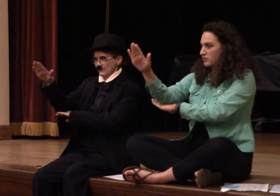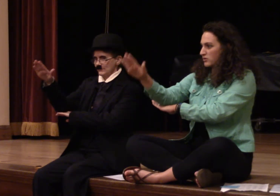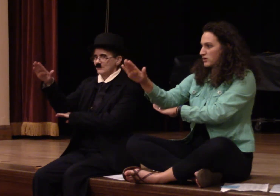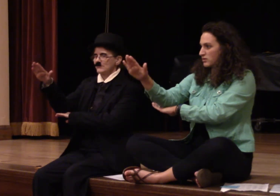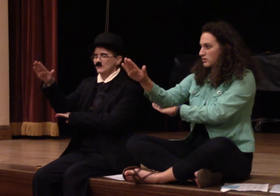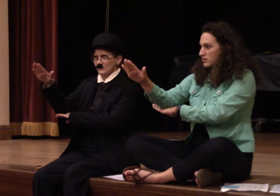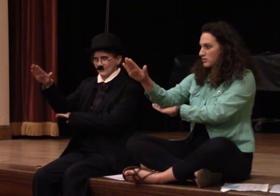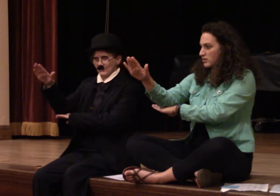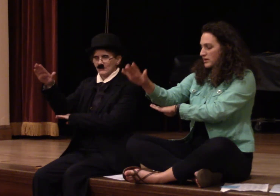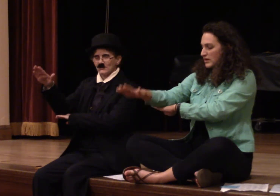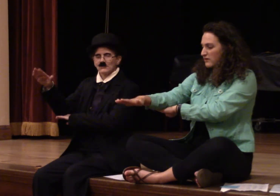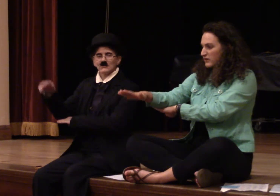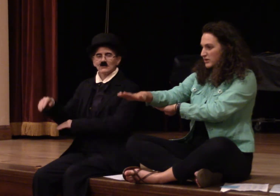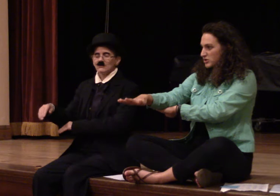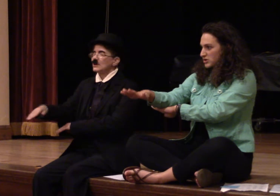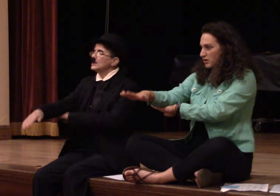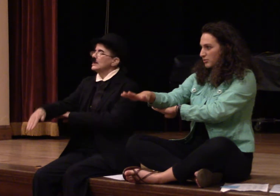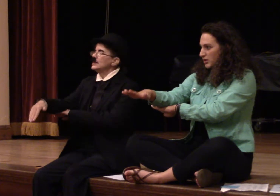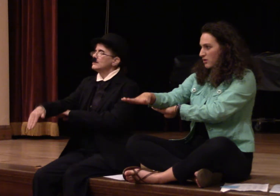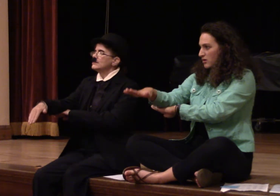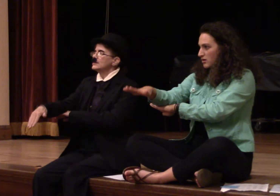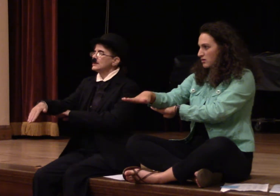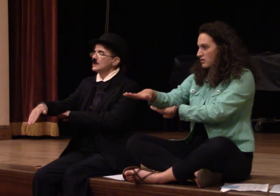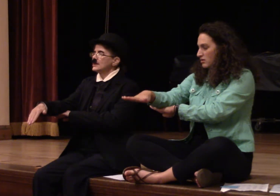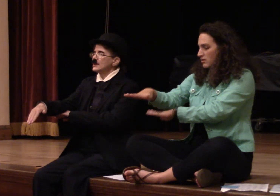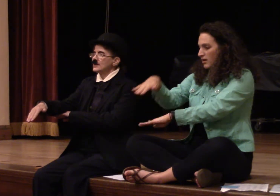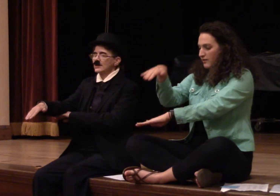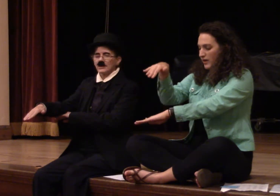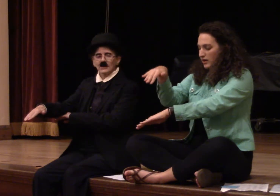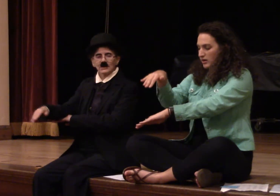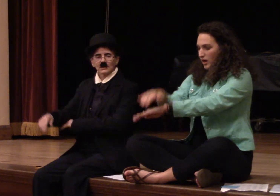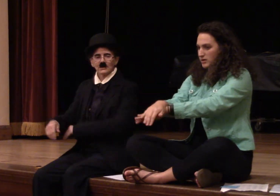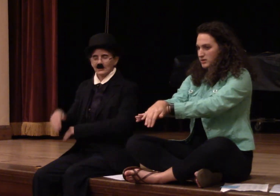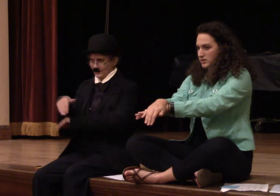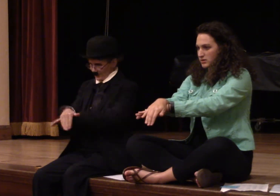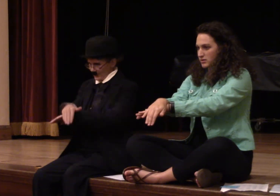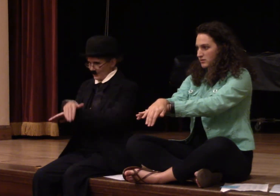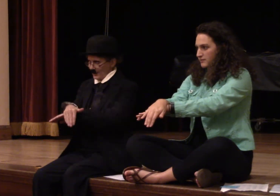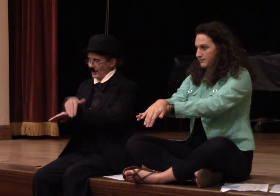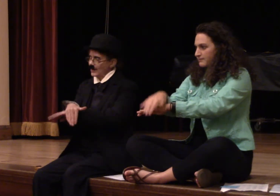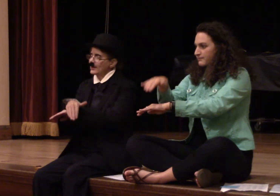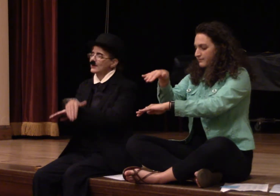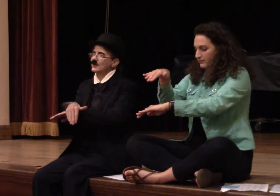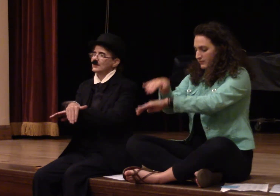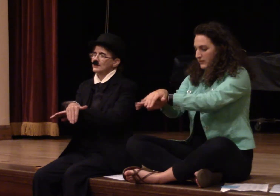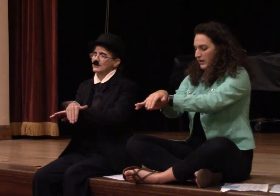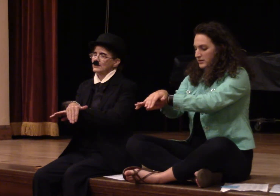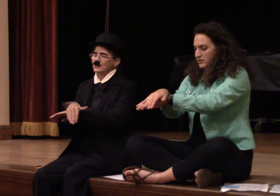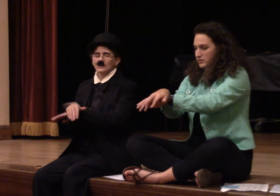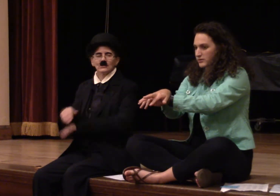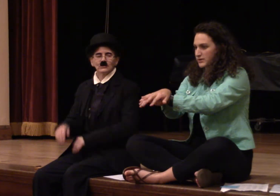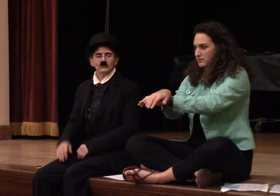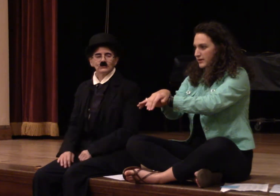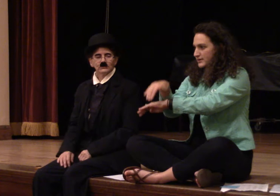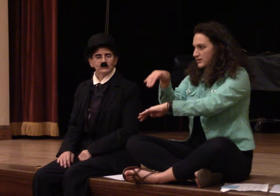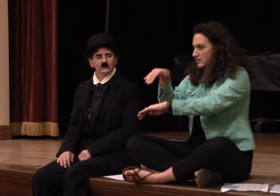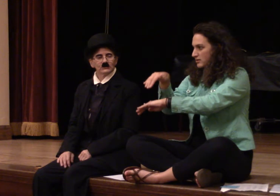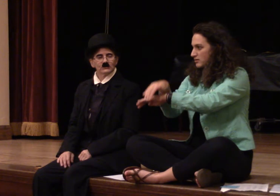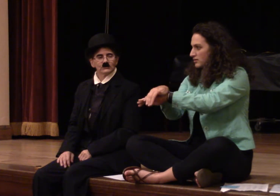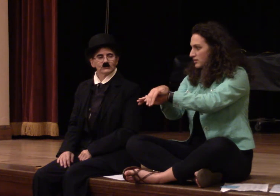Afternoon. Evenings, just a little bit lower. And then night. Night, so it's wrist to wrist.